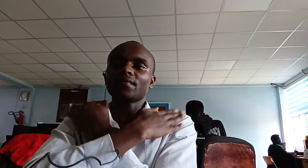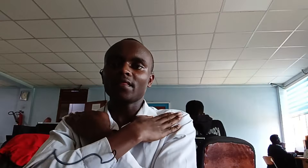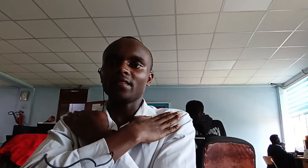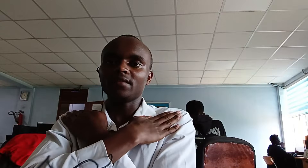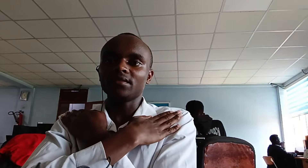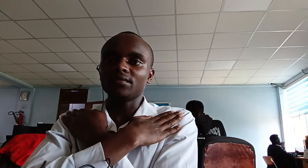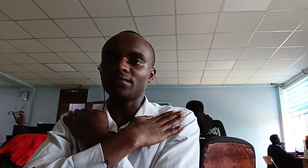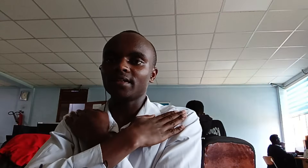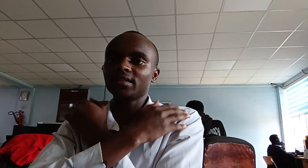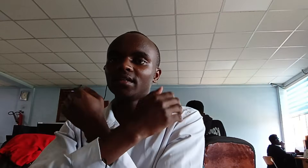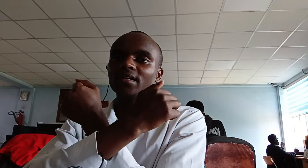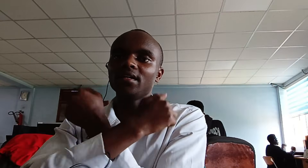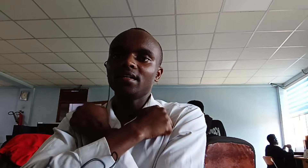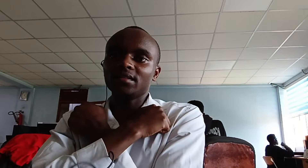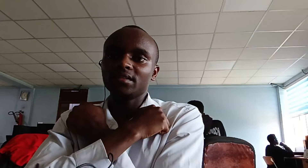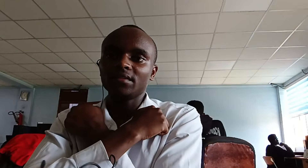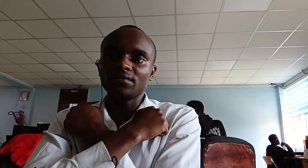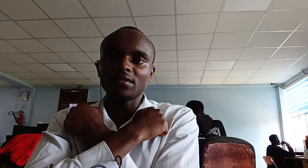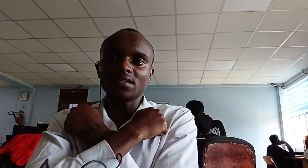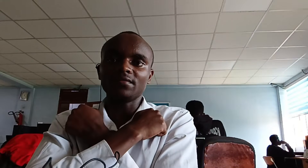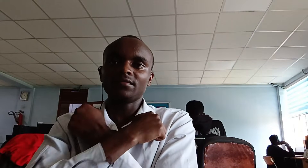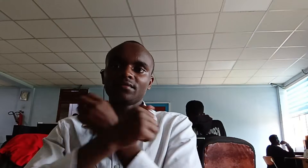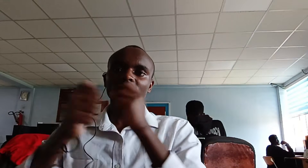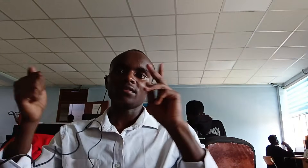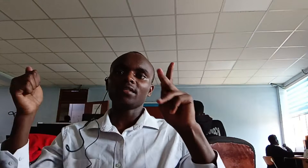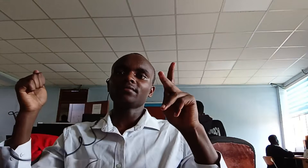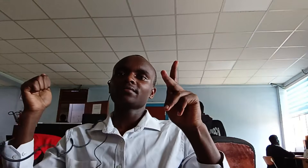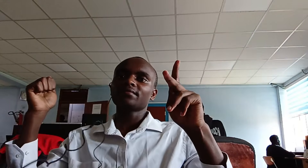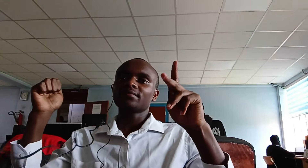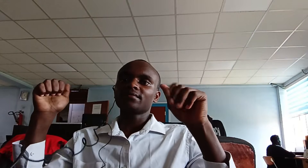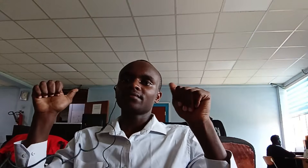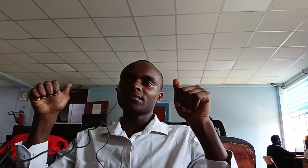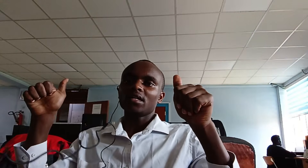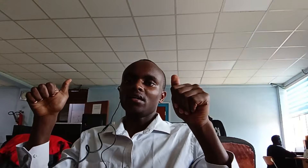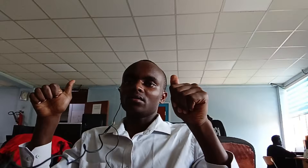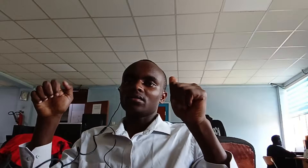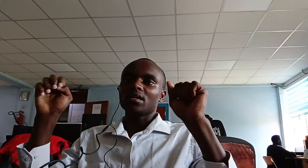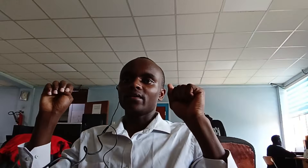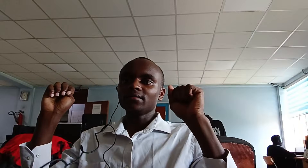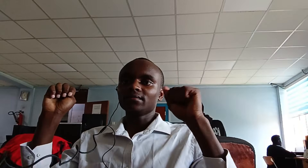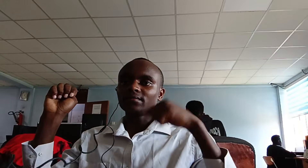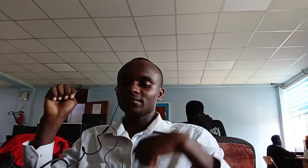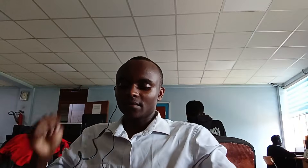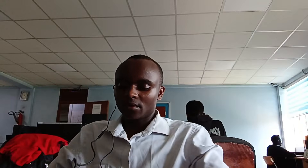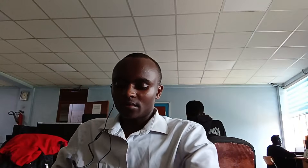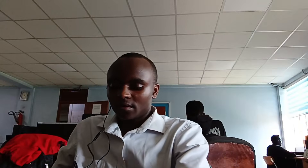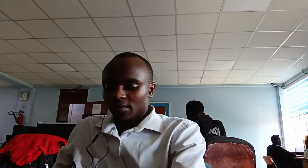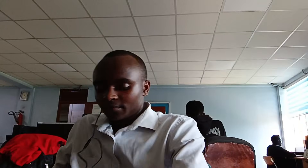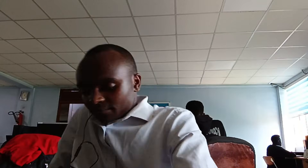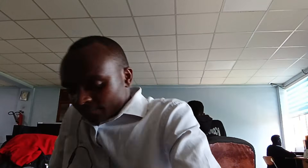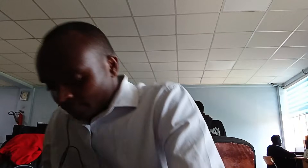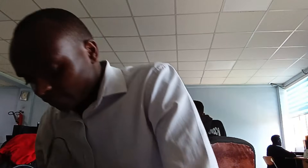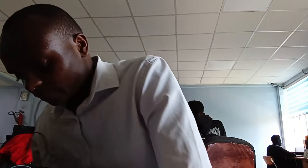The sign for friend. The sign for love. Okay, tuko sawa? Okay,